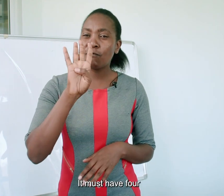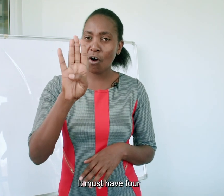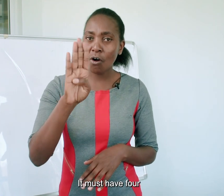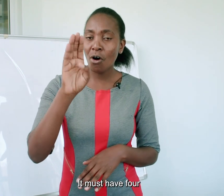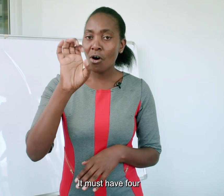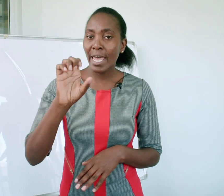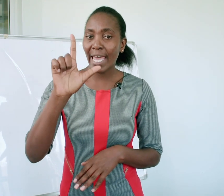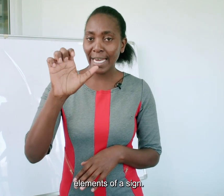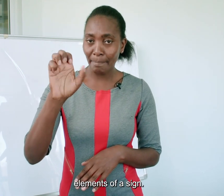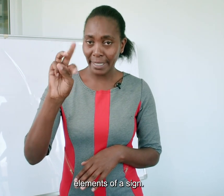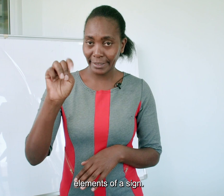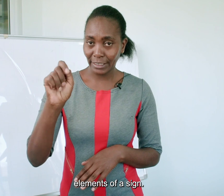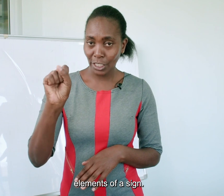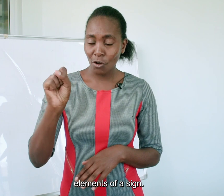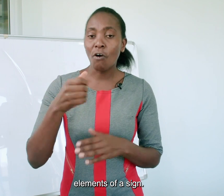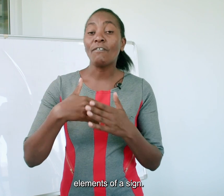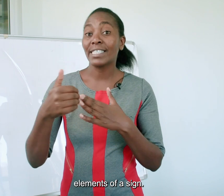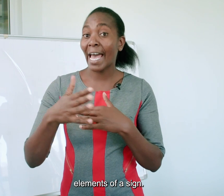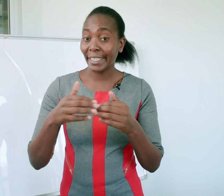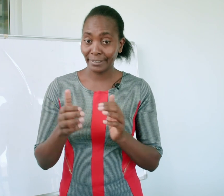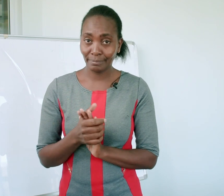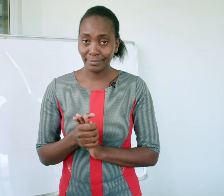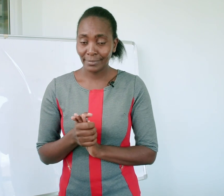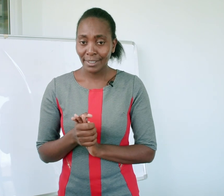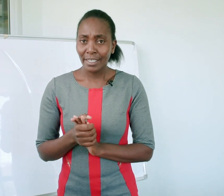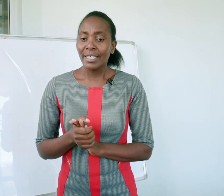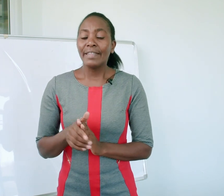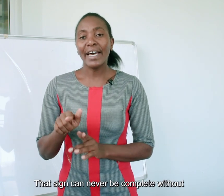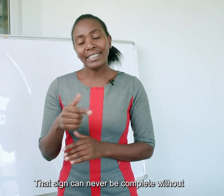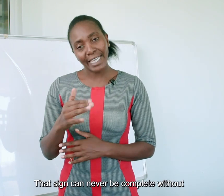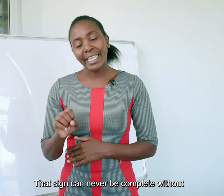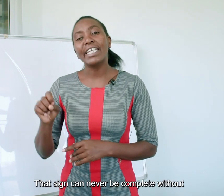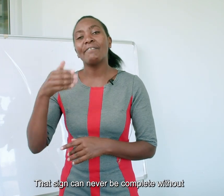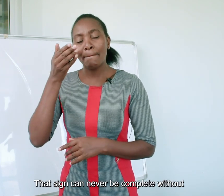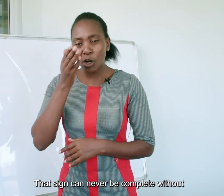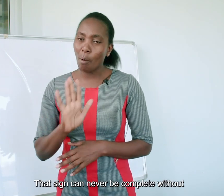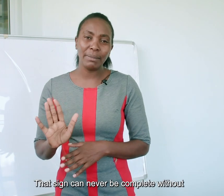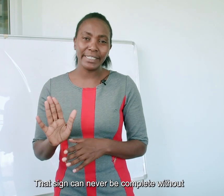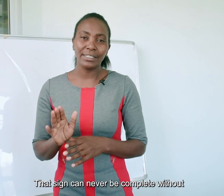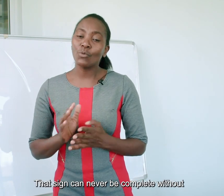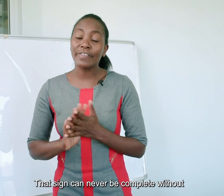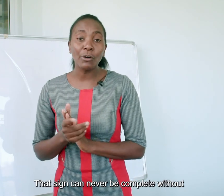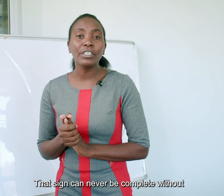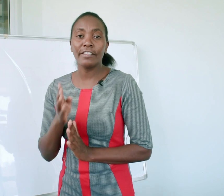four elements of a sign. That sign can never be complete without the